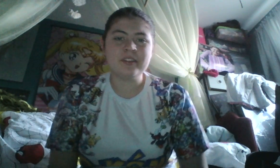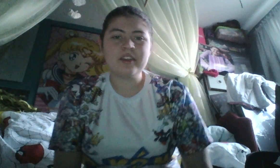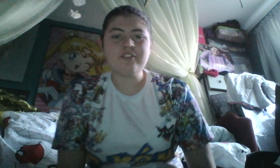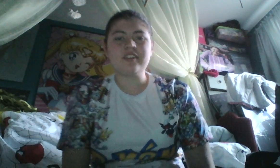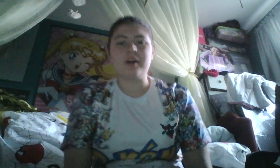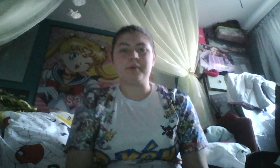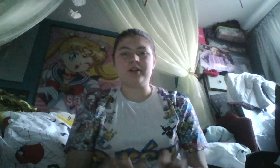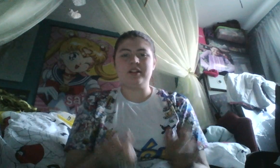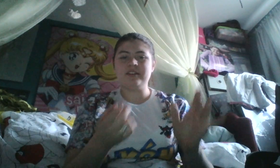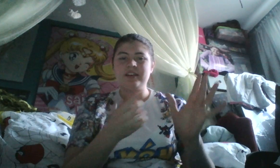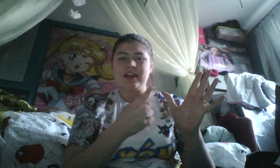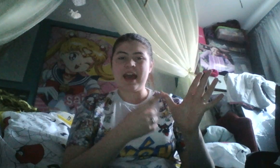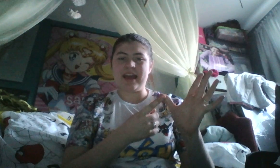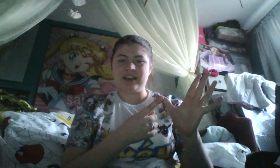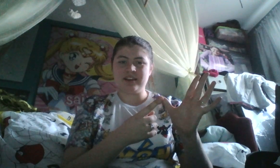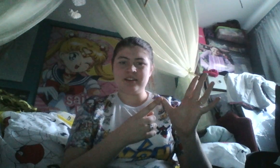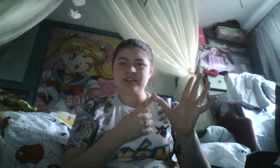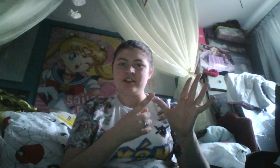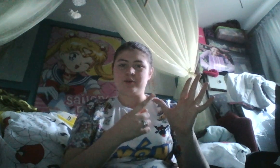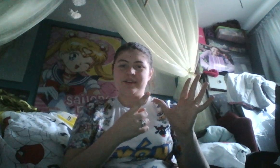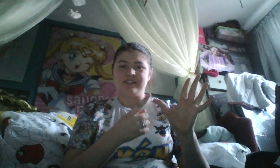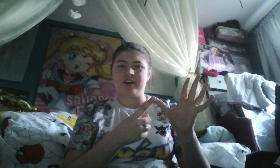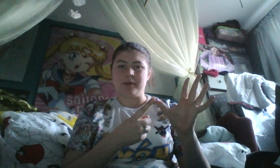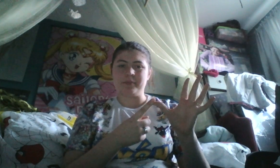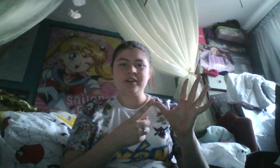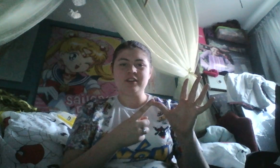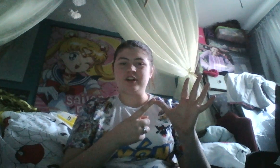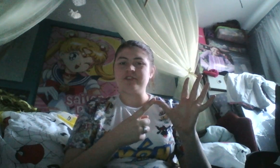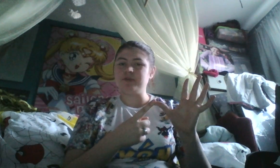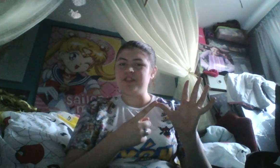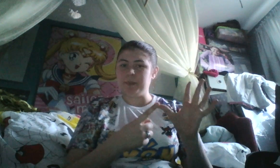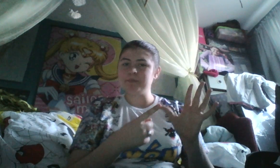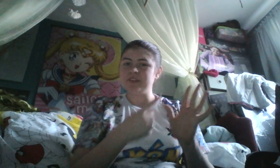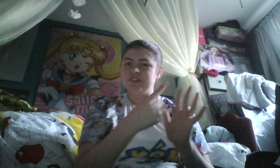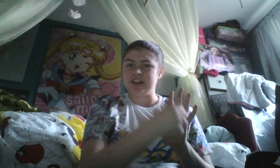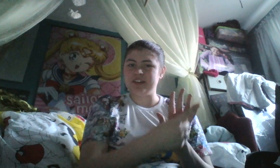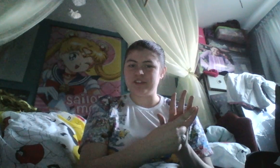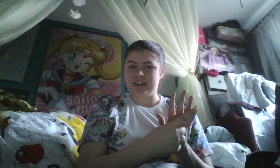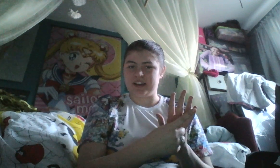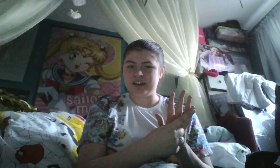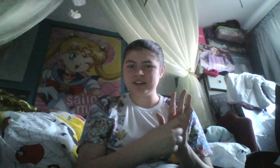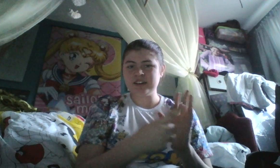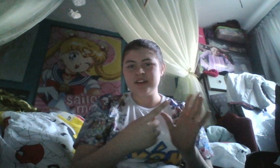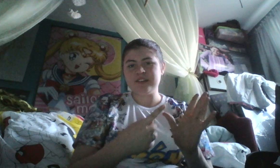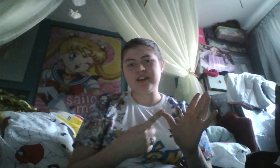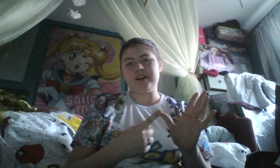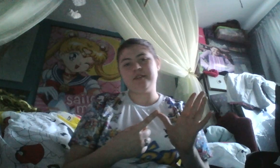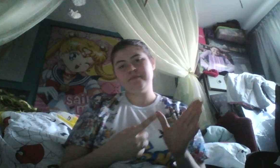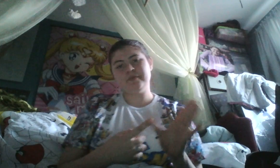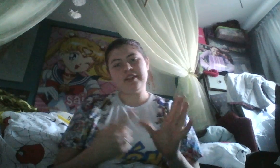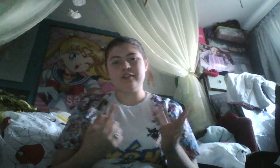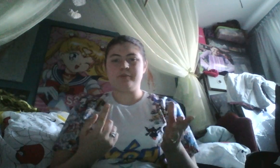For example, A is always the thumb. You go from thumb to little finger. So, it would